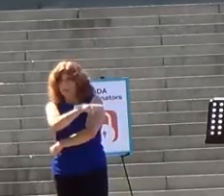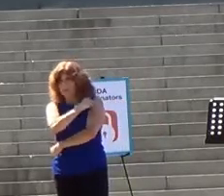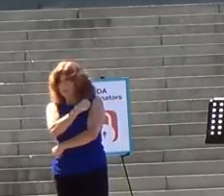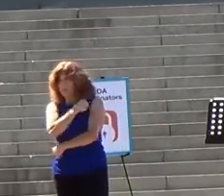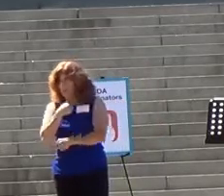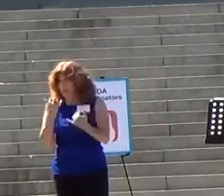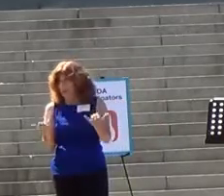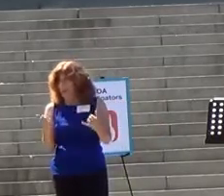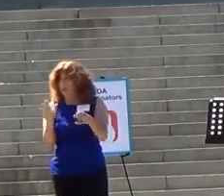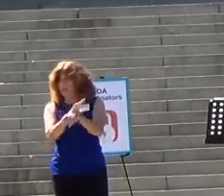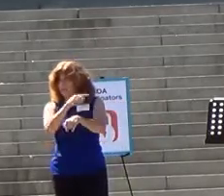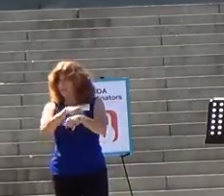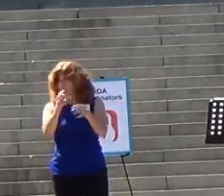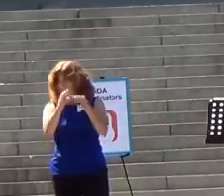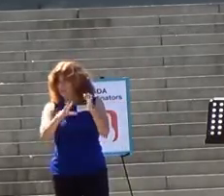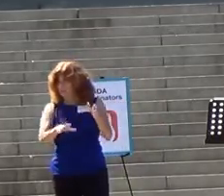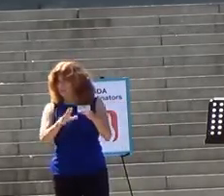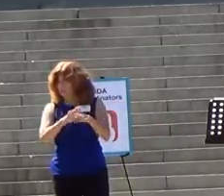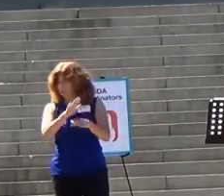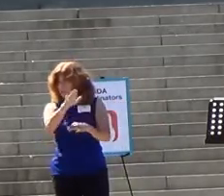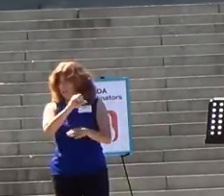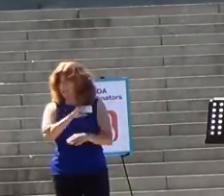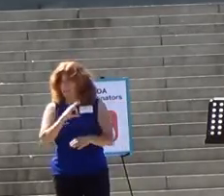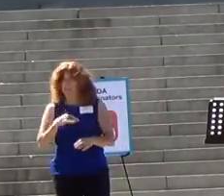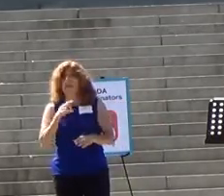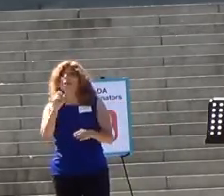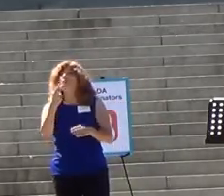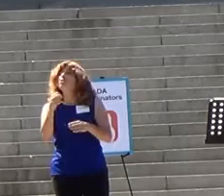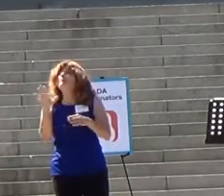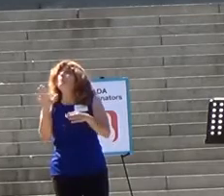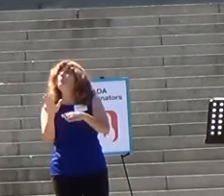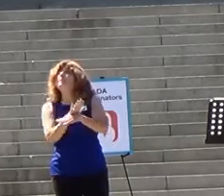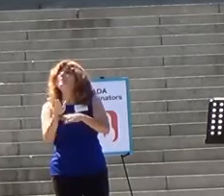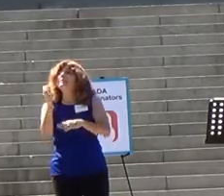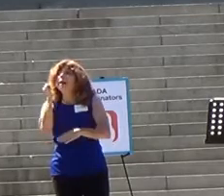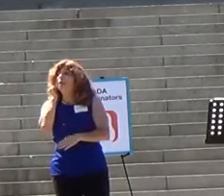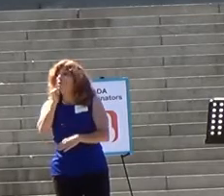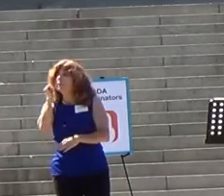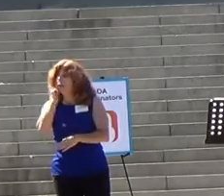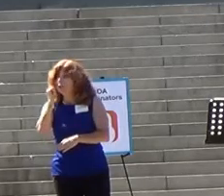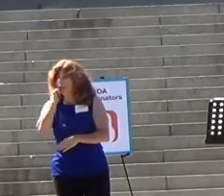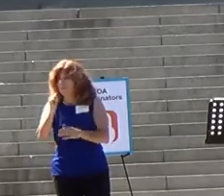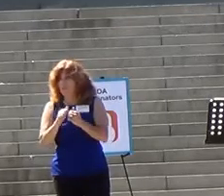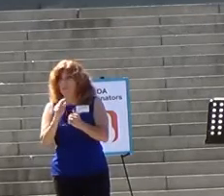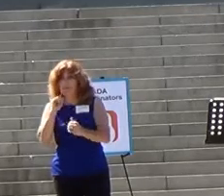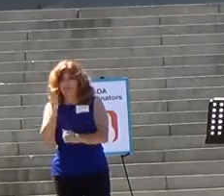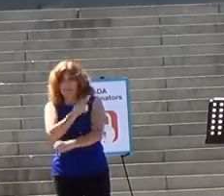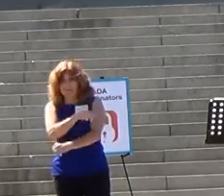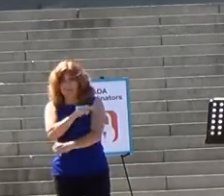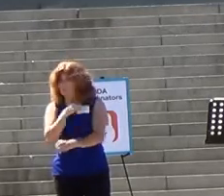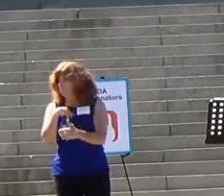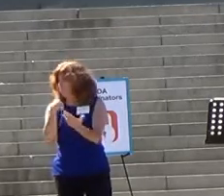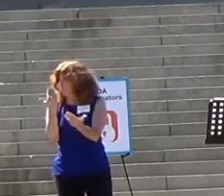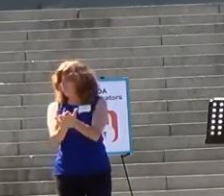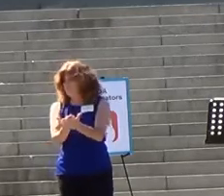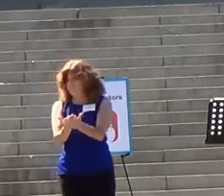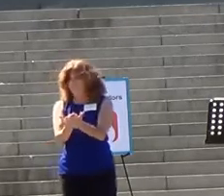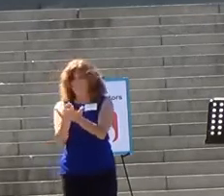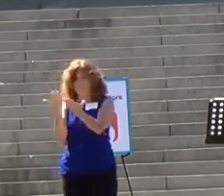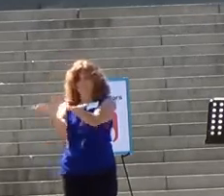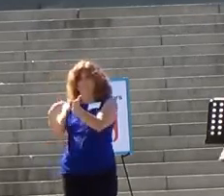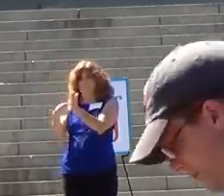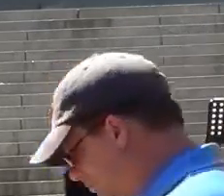I'm from the upstate. Greenville Memorial Hospital does, and she's very busy with her deaf